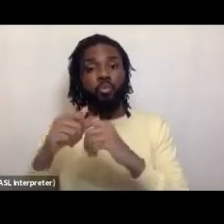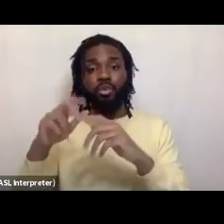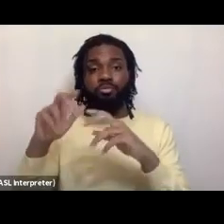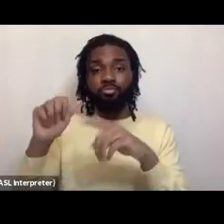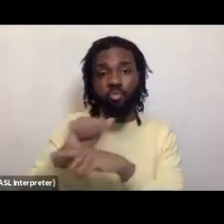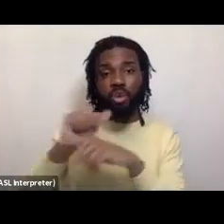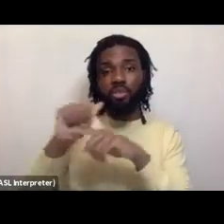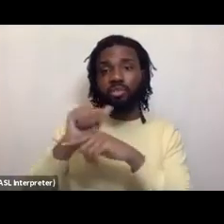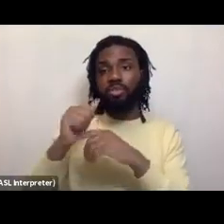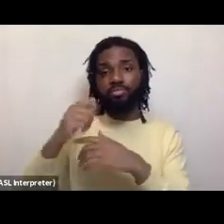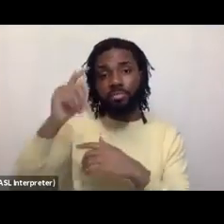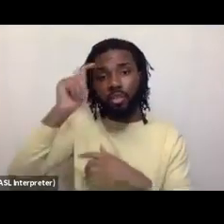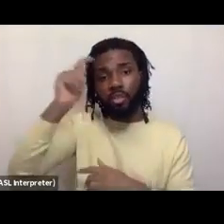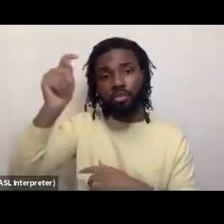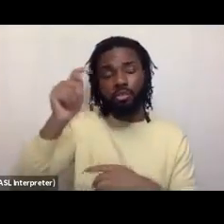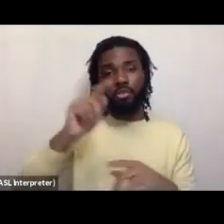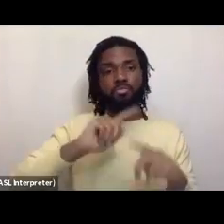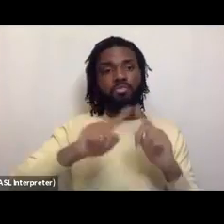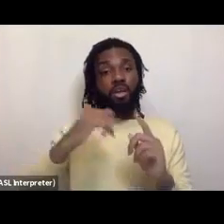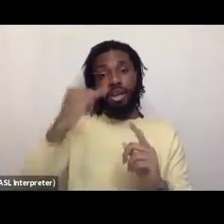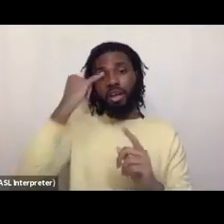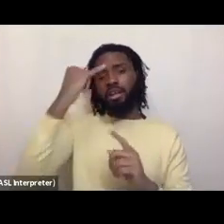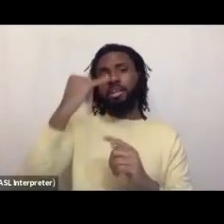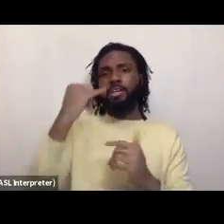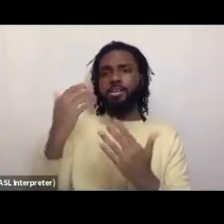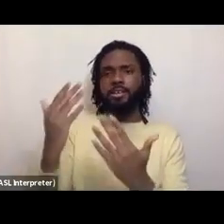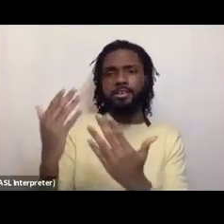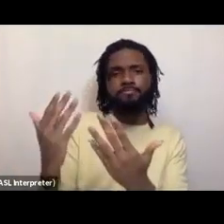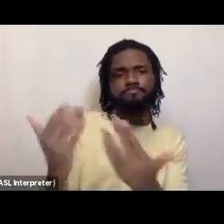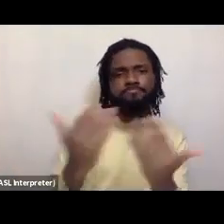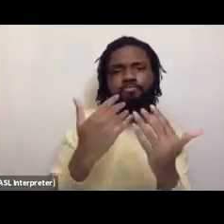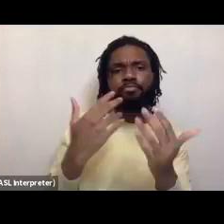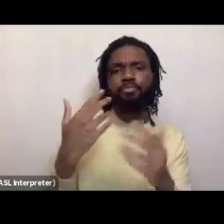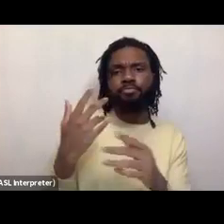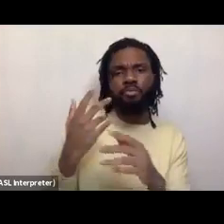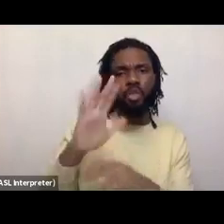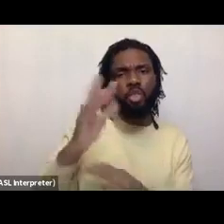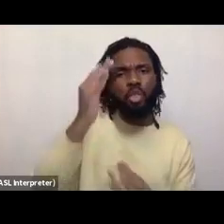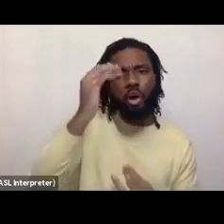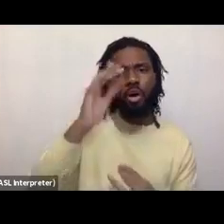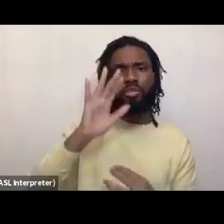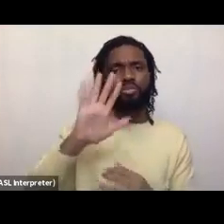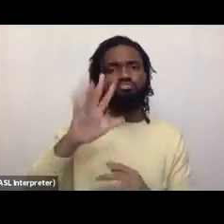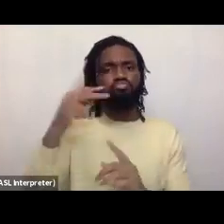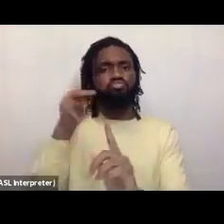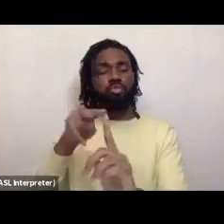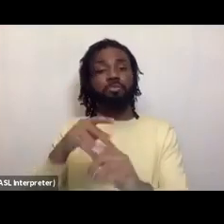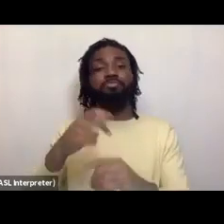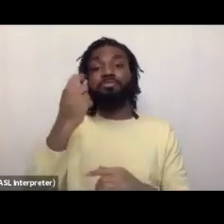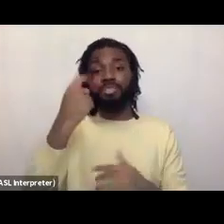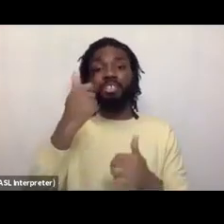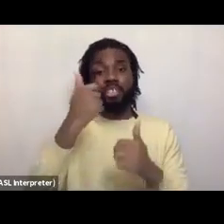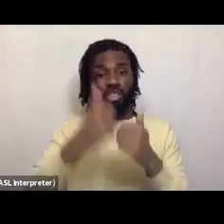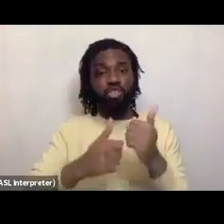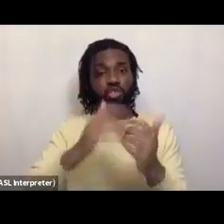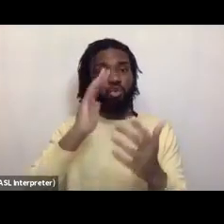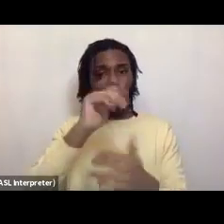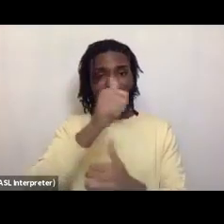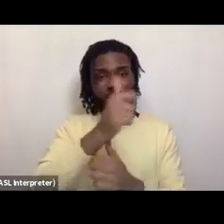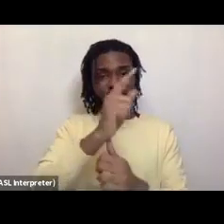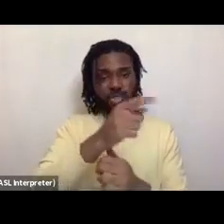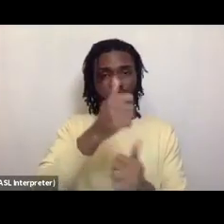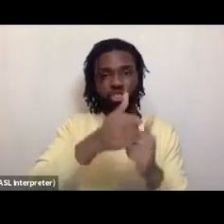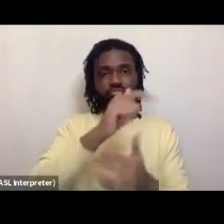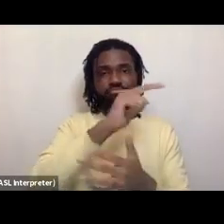the idea is to just get their thoughts of what they're thinking right now. So each person is going to speak for about 10 minutes. We'll take breaks